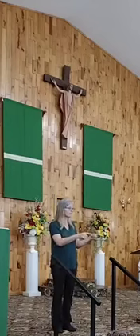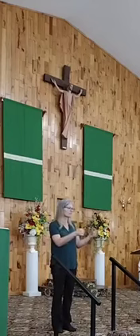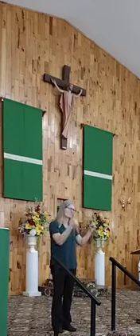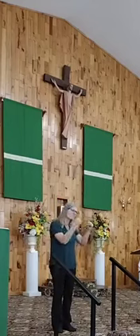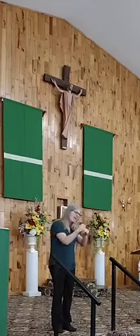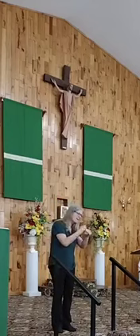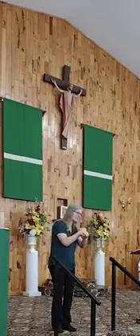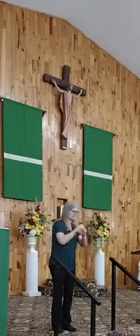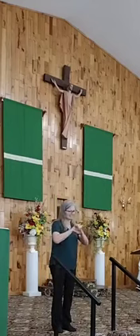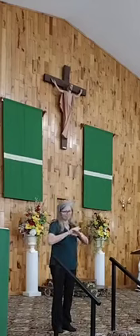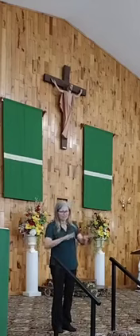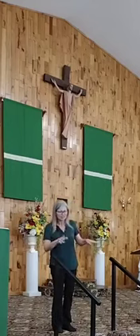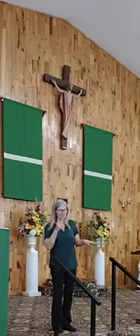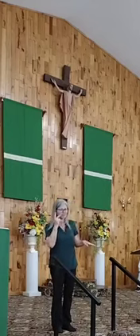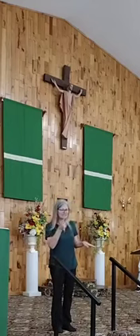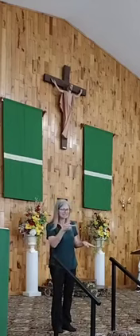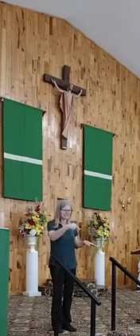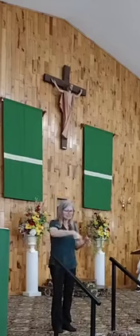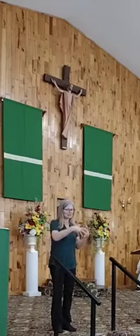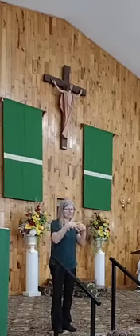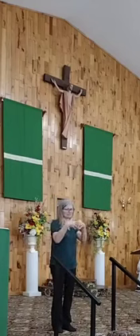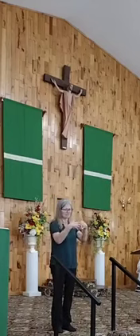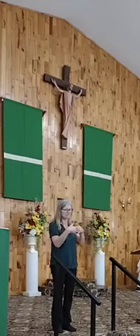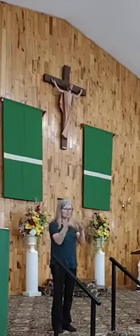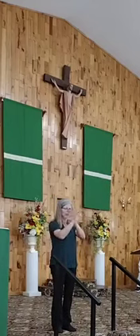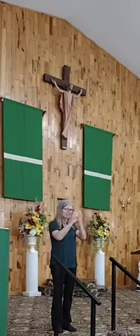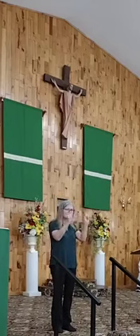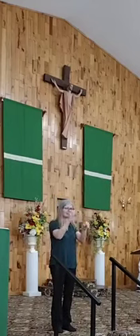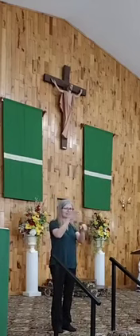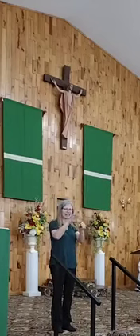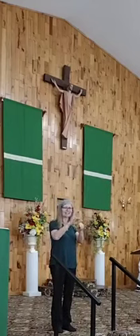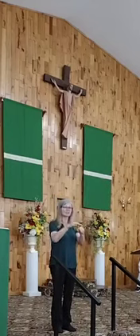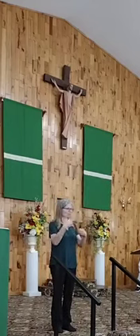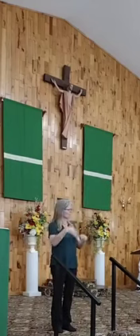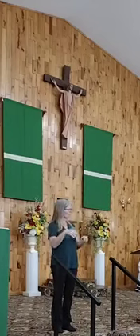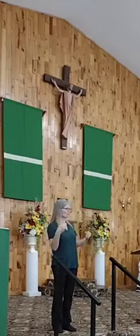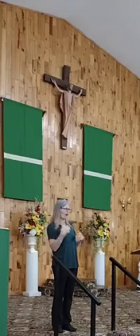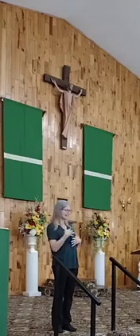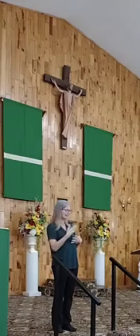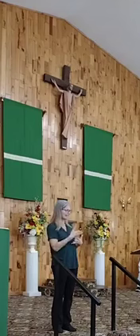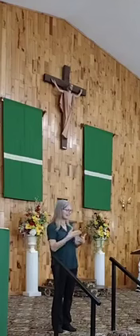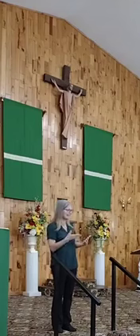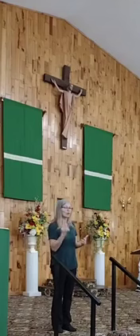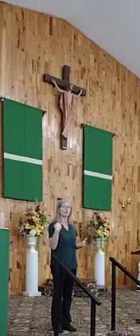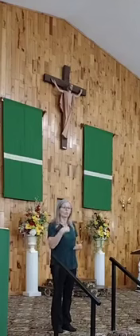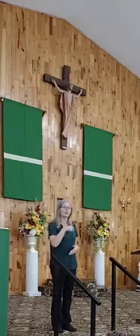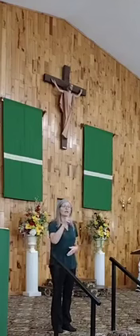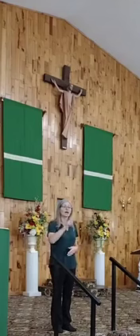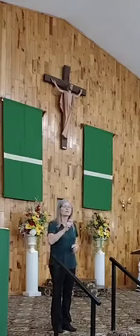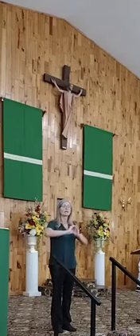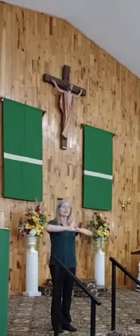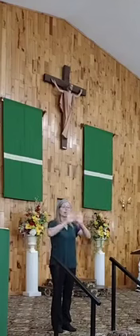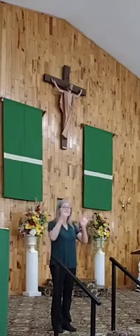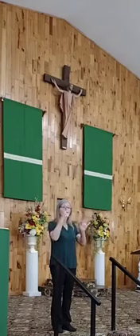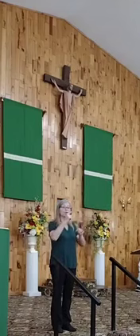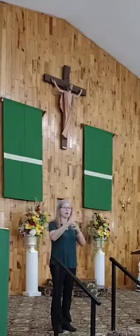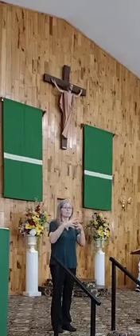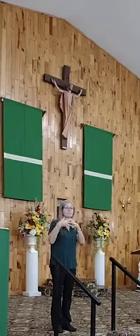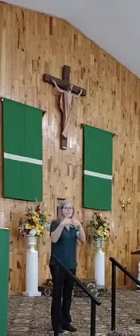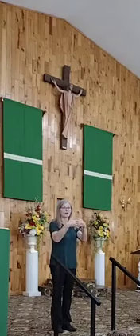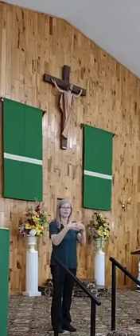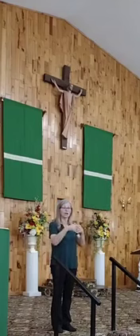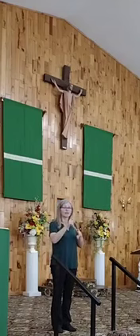see in America today over the presidential election. It's a frightening thing. We have to be the light for America. We have to be the hope for